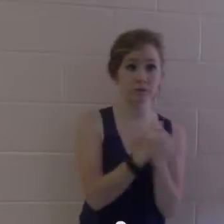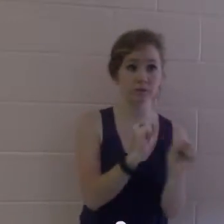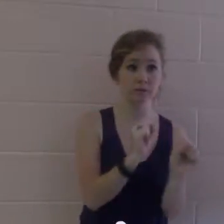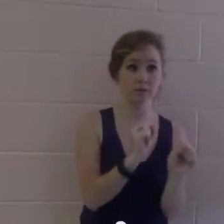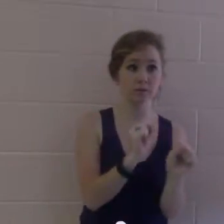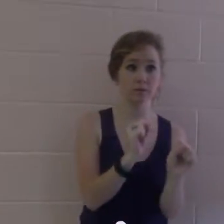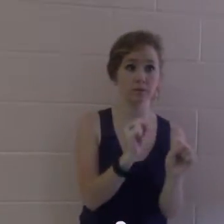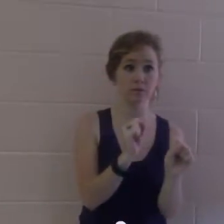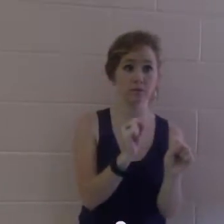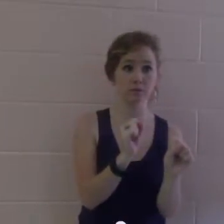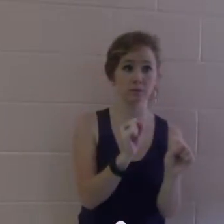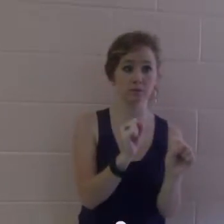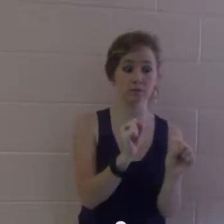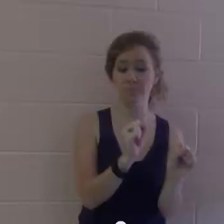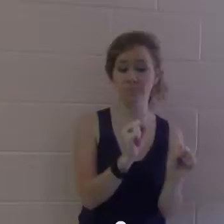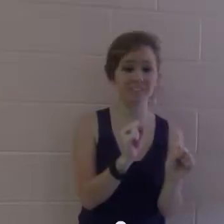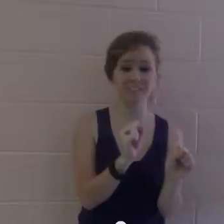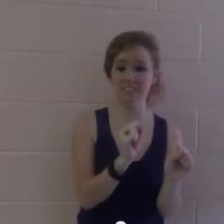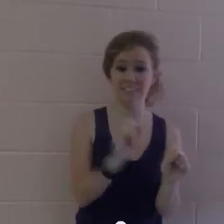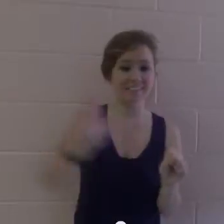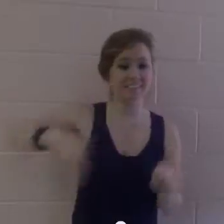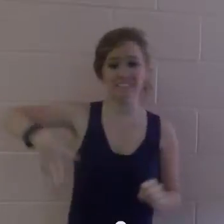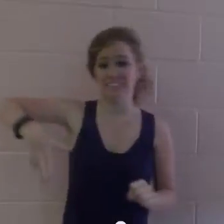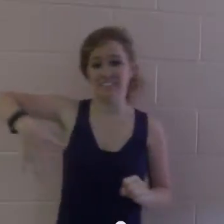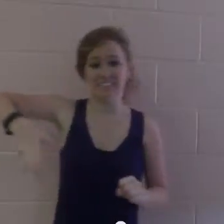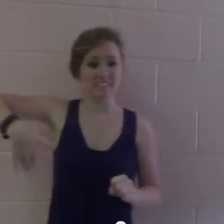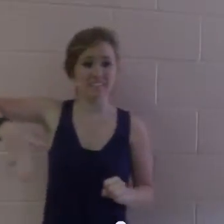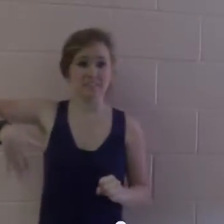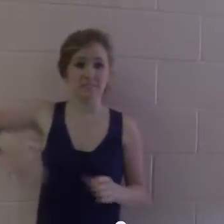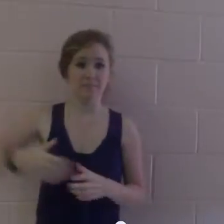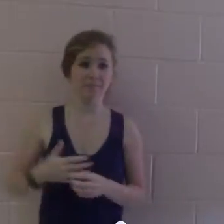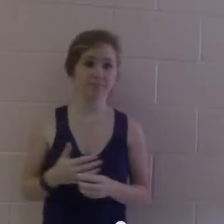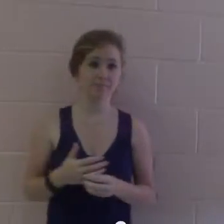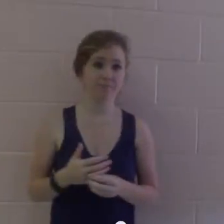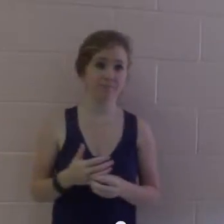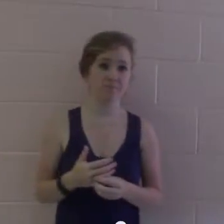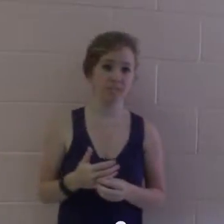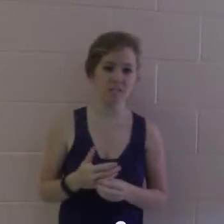The mother needs to move her and her children to safety, but it's too late.